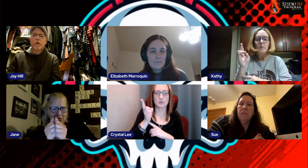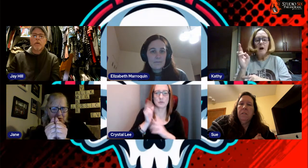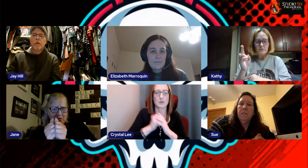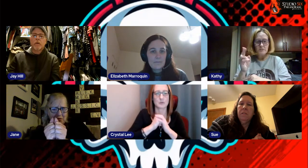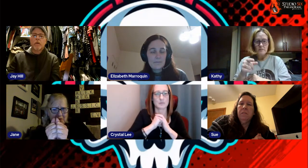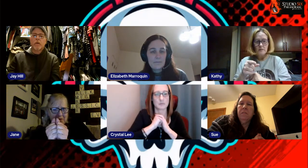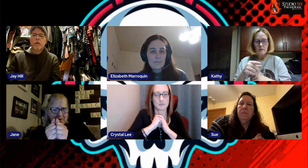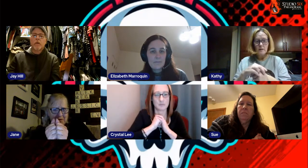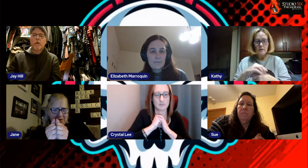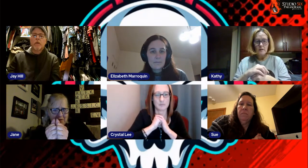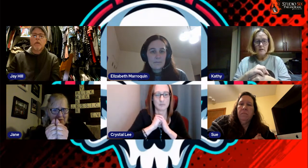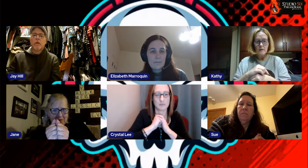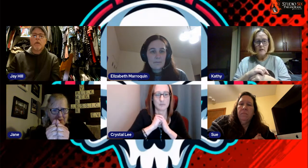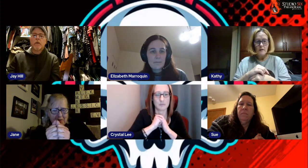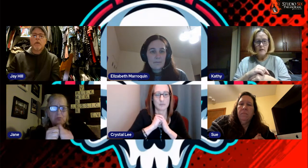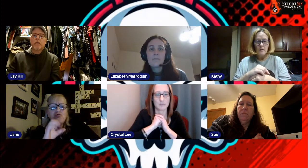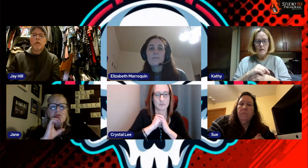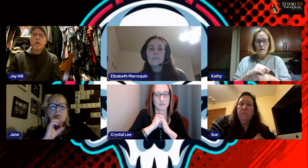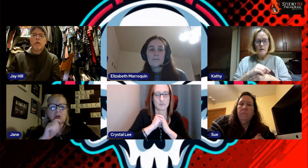So you're a hunter.